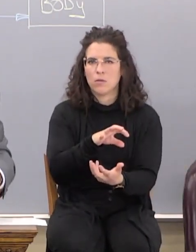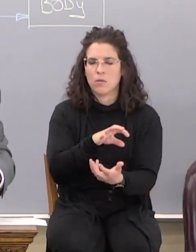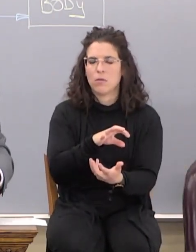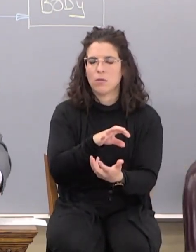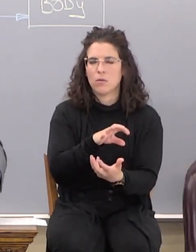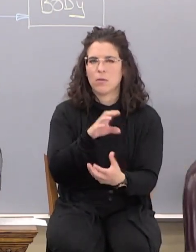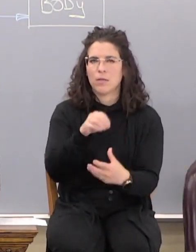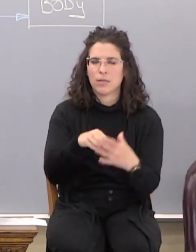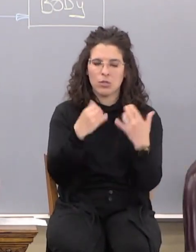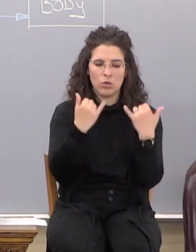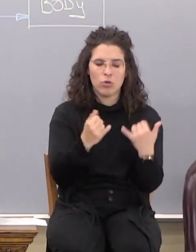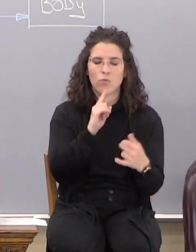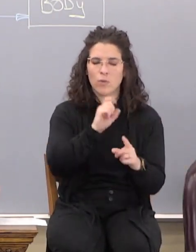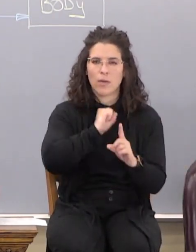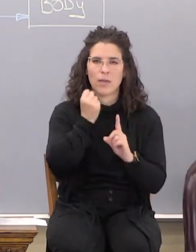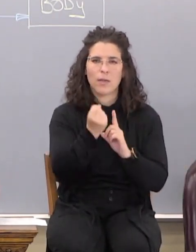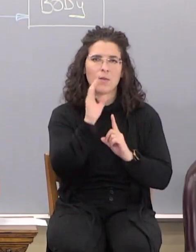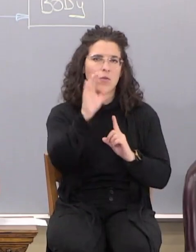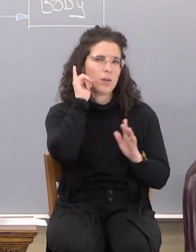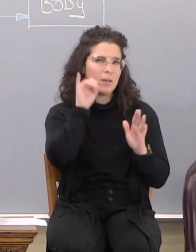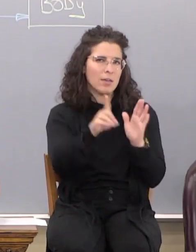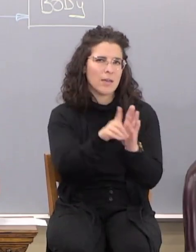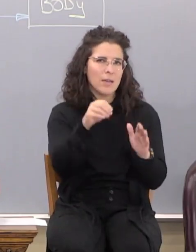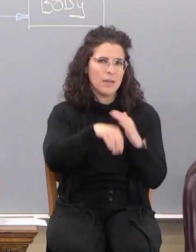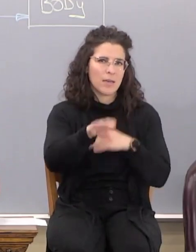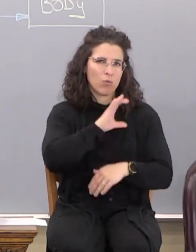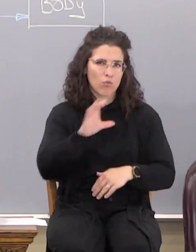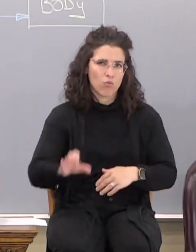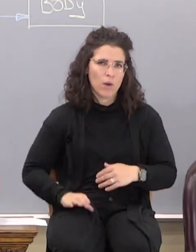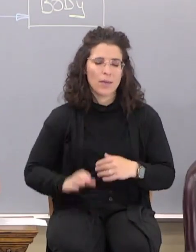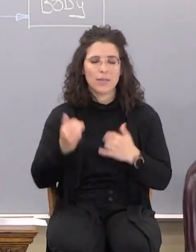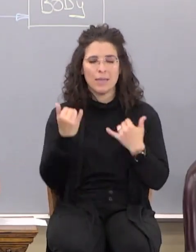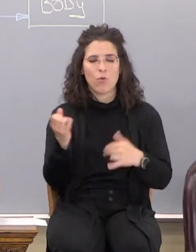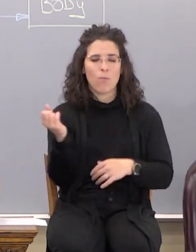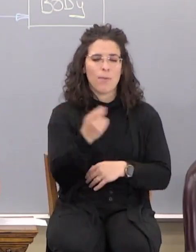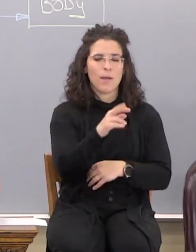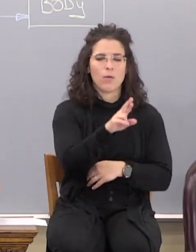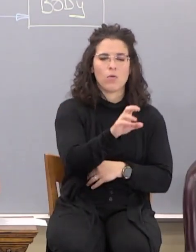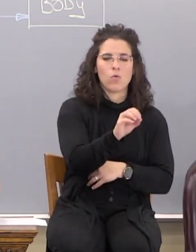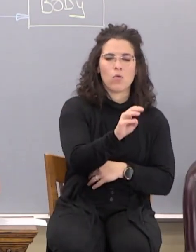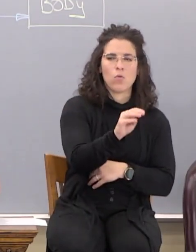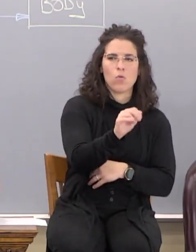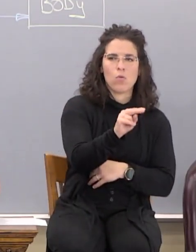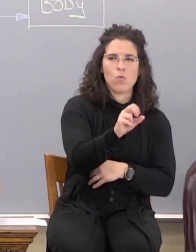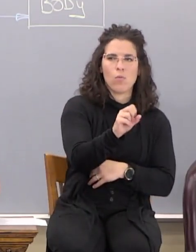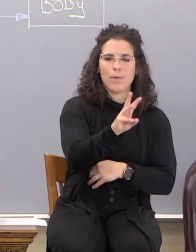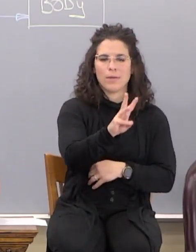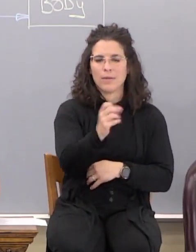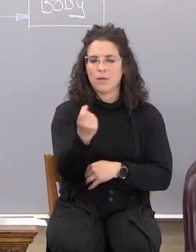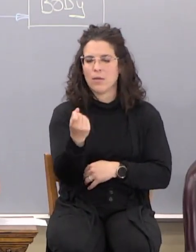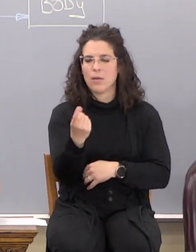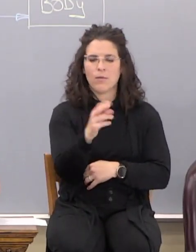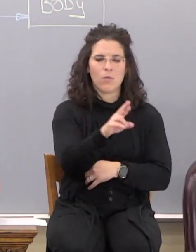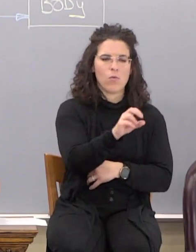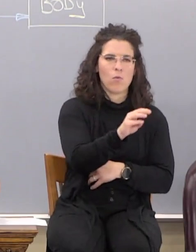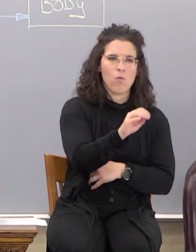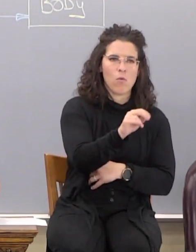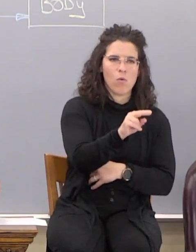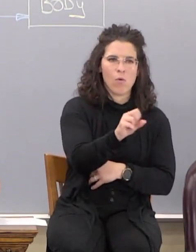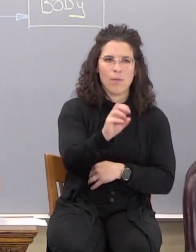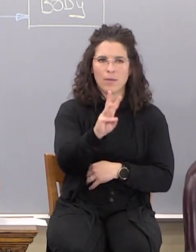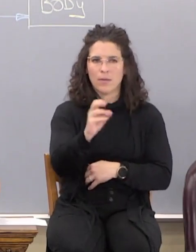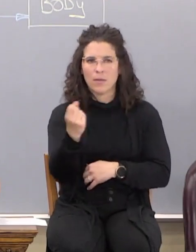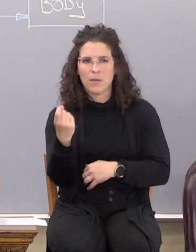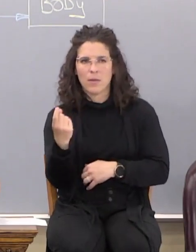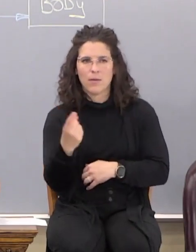transformed into the current reality of your identity in Christ. Now go back to Romans 6 and look at verse 11. There